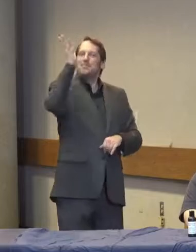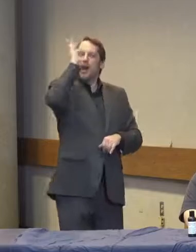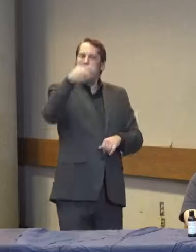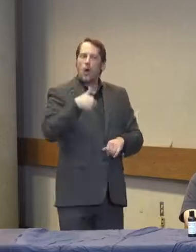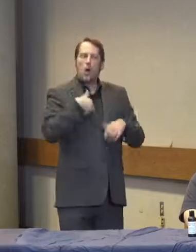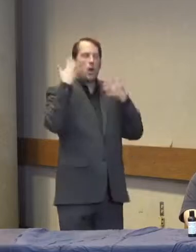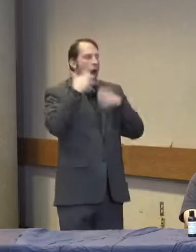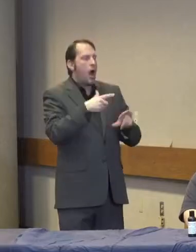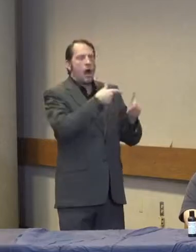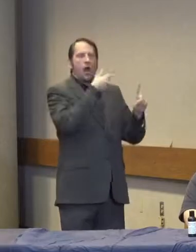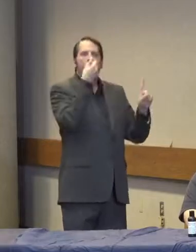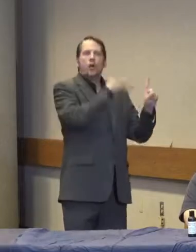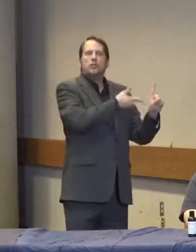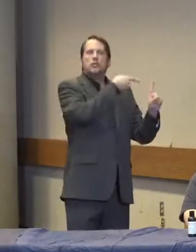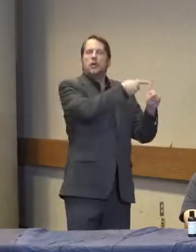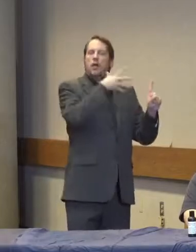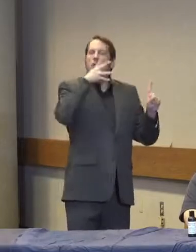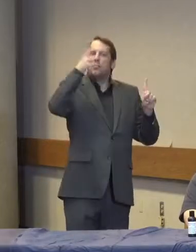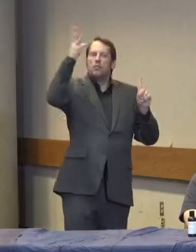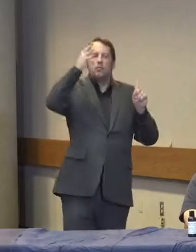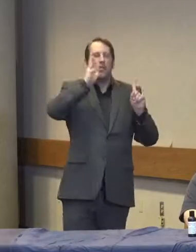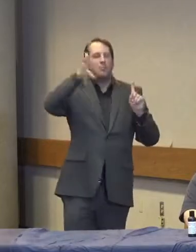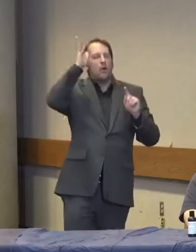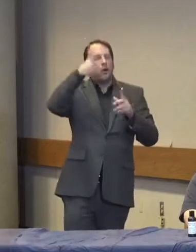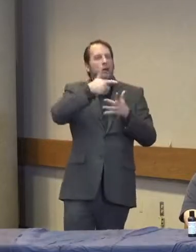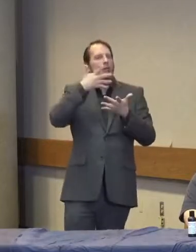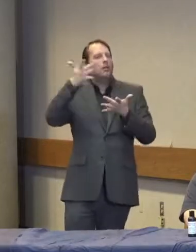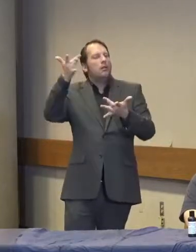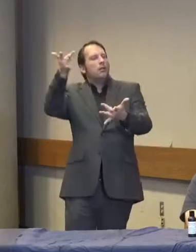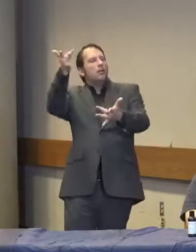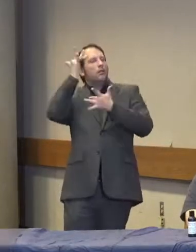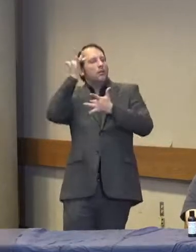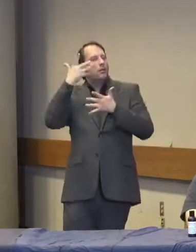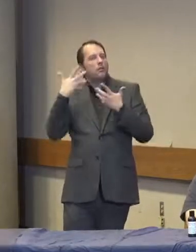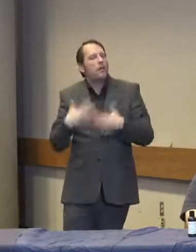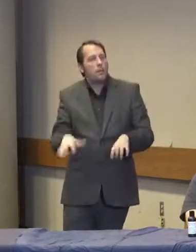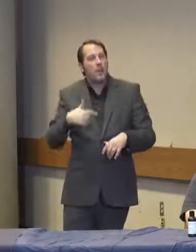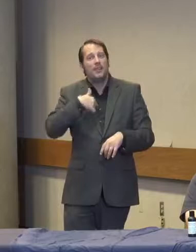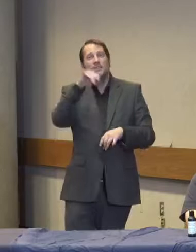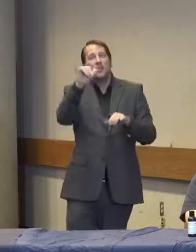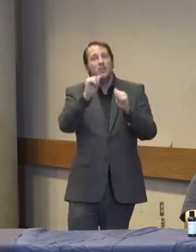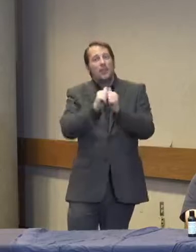so that is true of our friends. That is true of people that we work with.